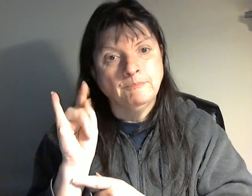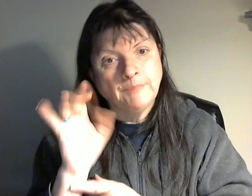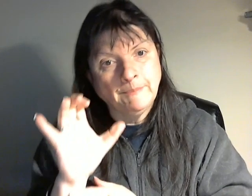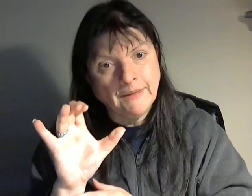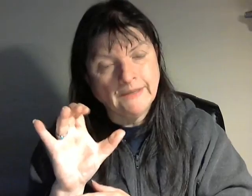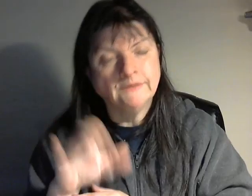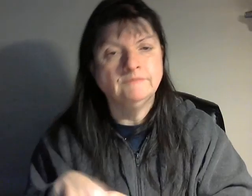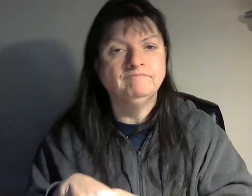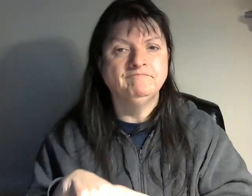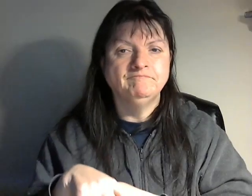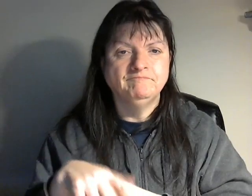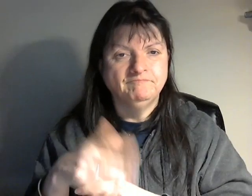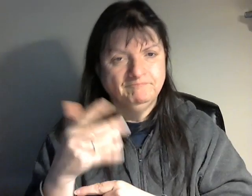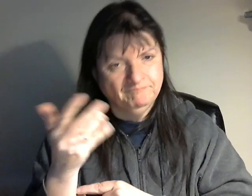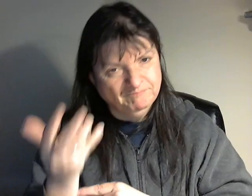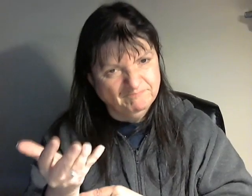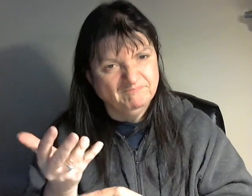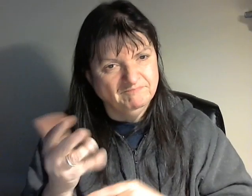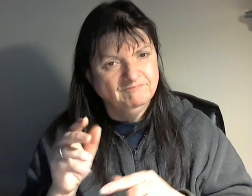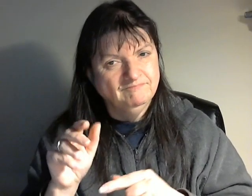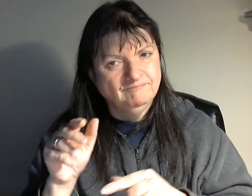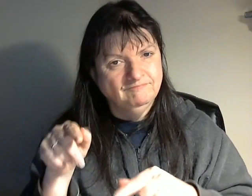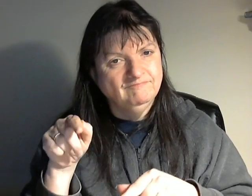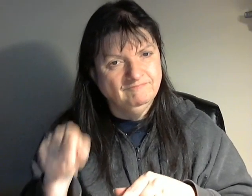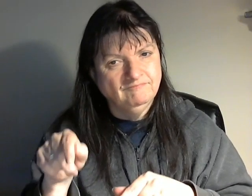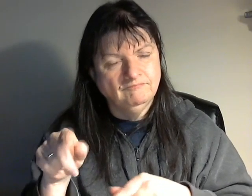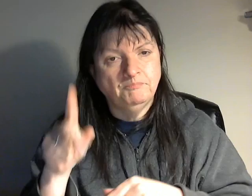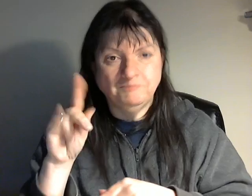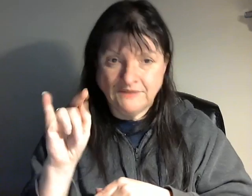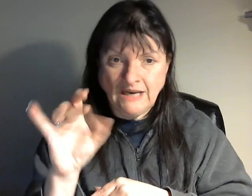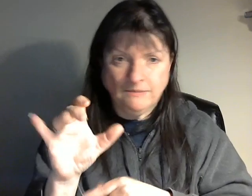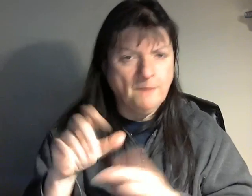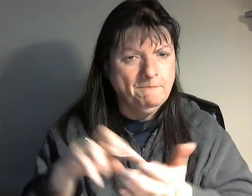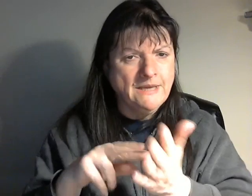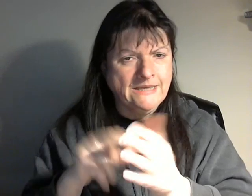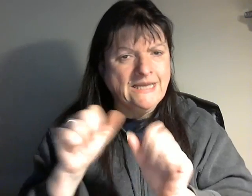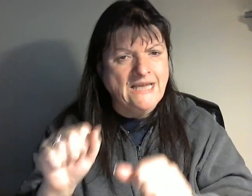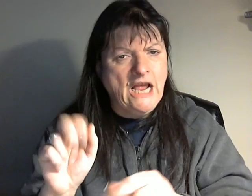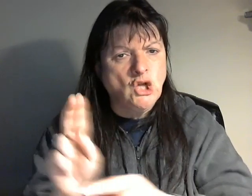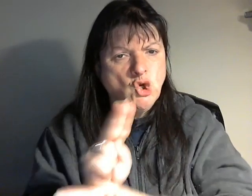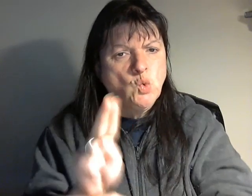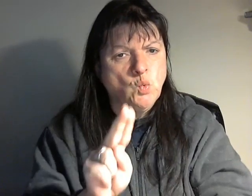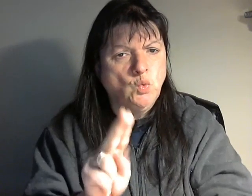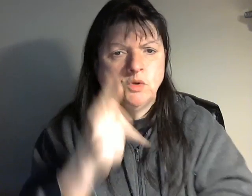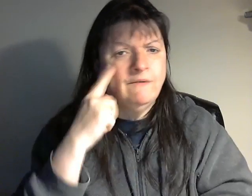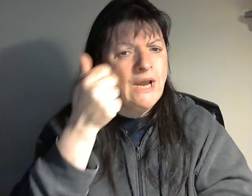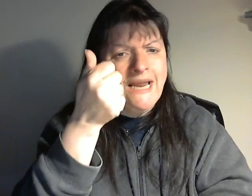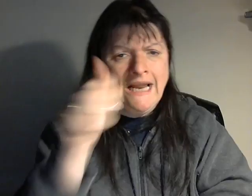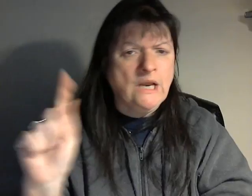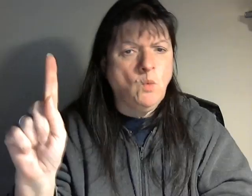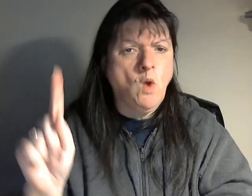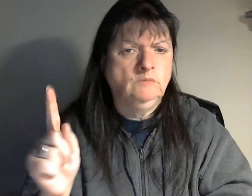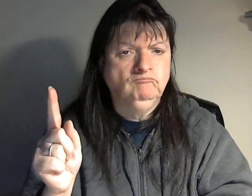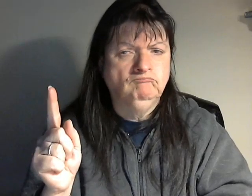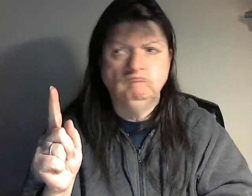Try to get back. Yeah, I'm just a kid so lazy It's not worth anything, it's not